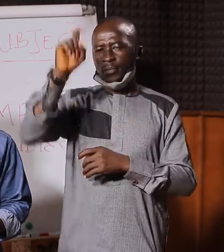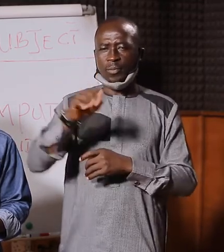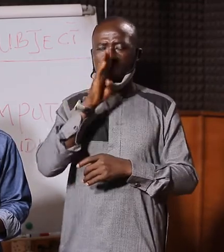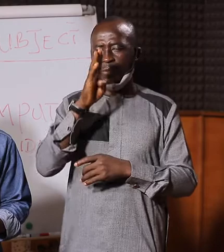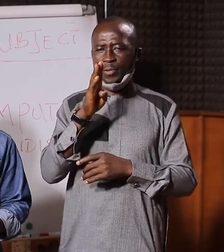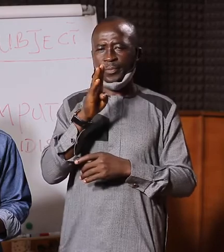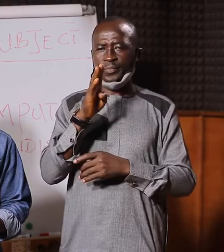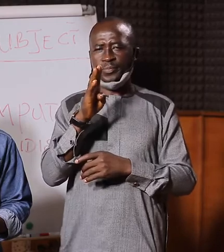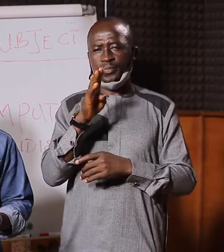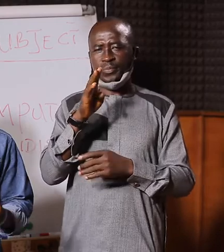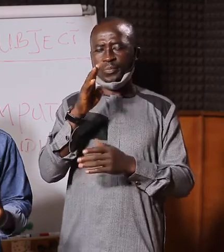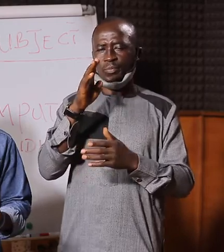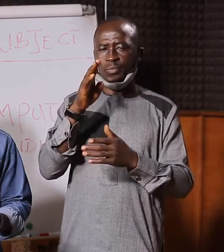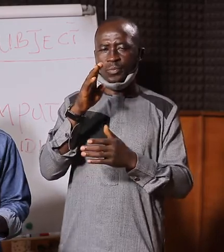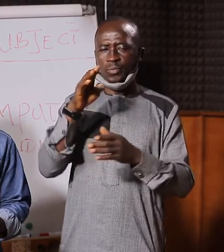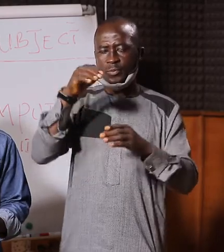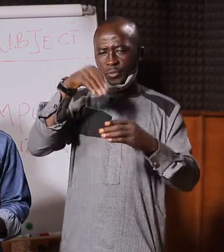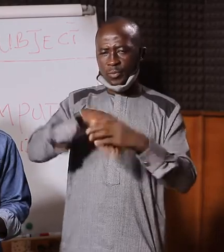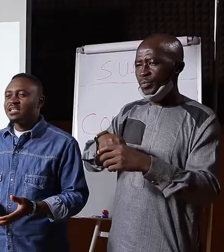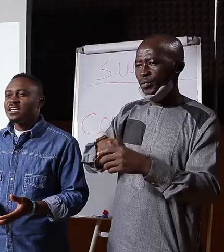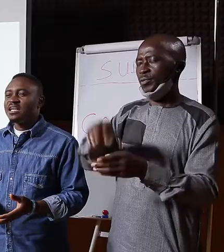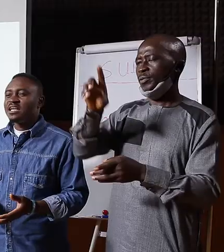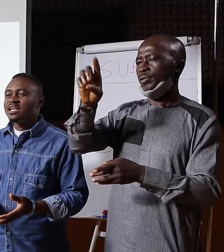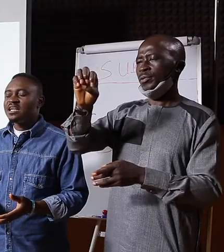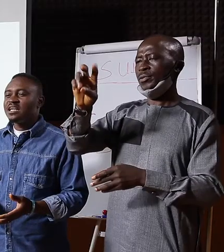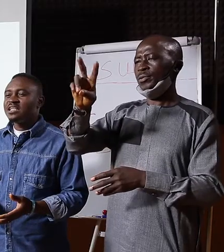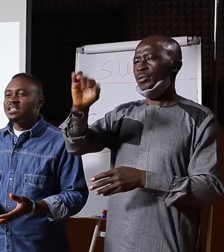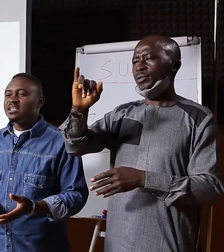what we refer to as an input device.